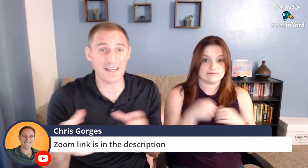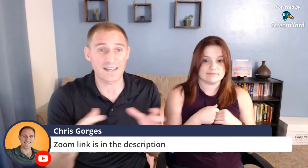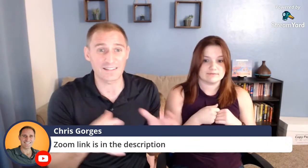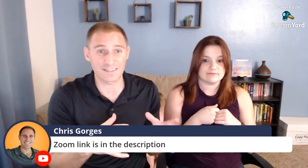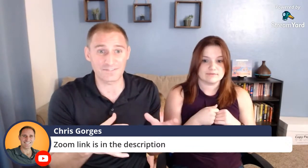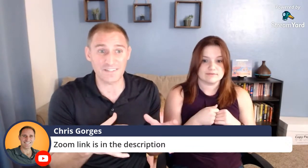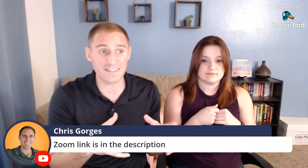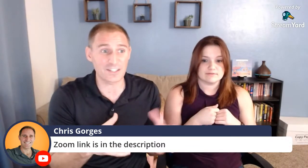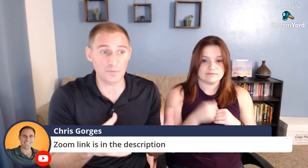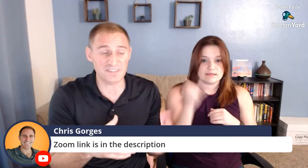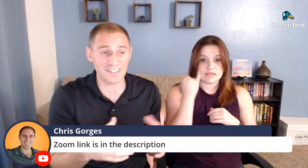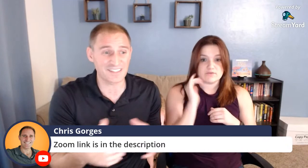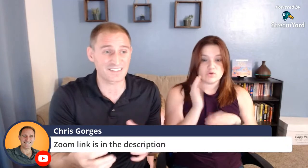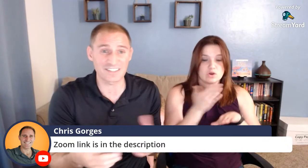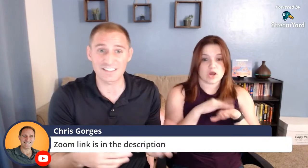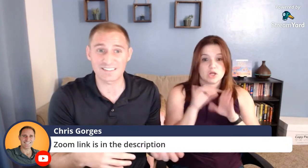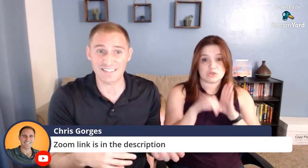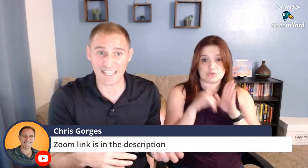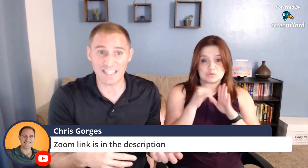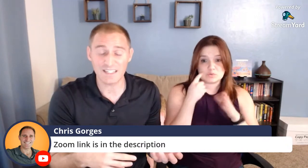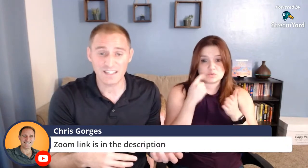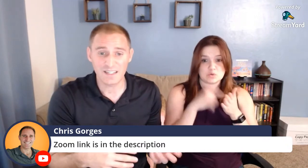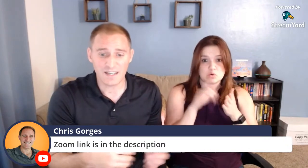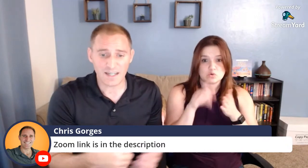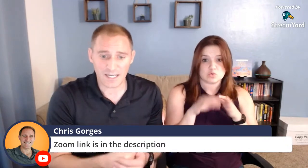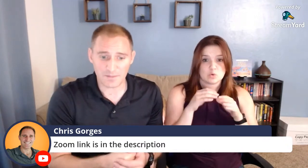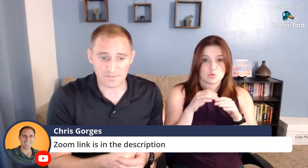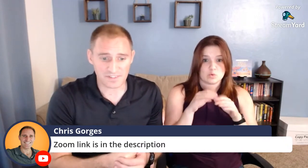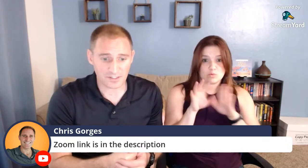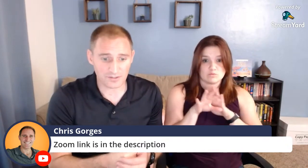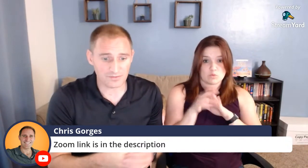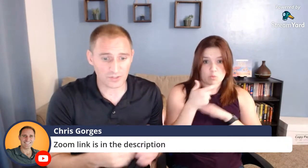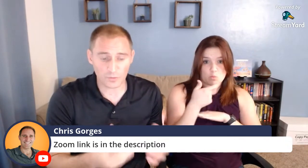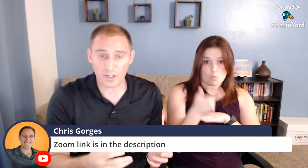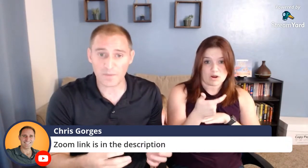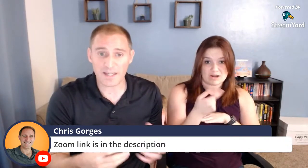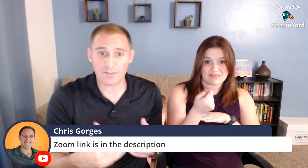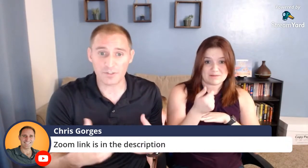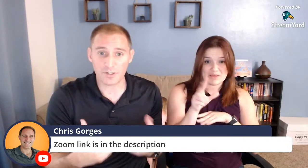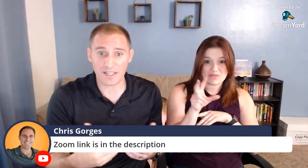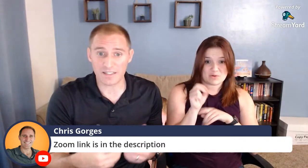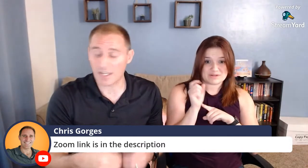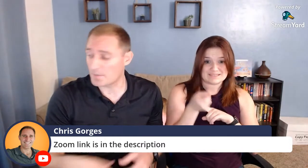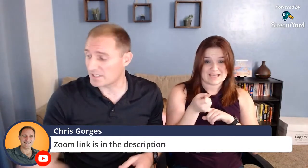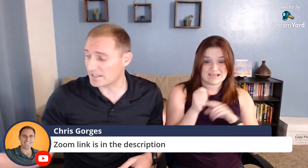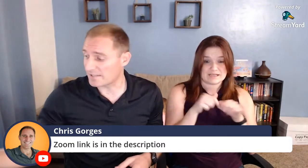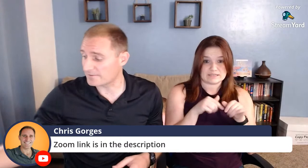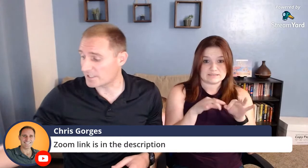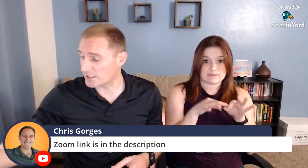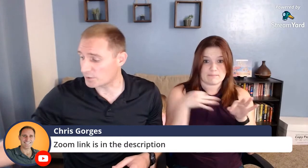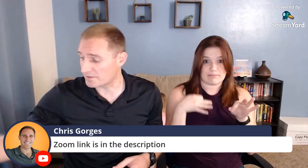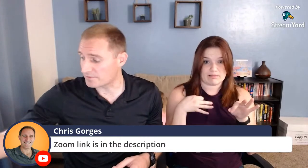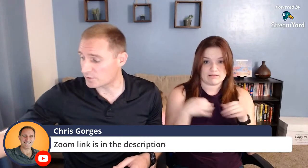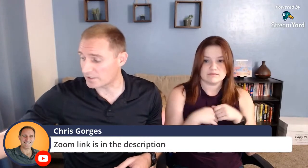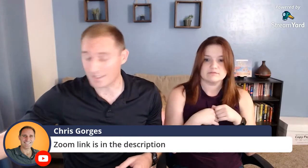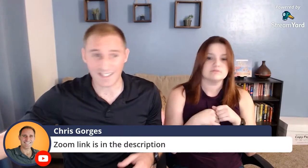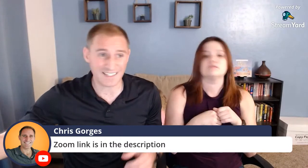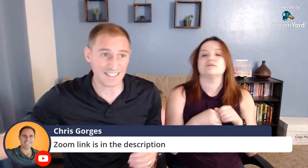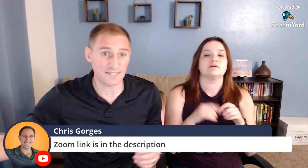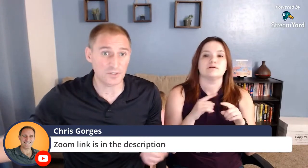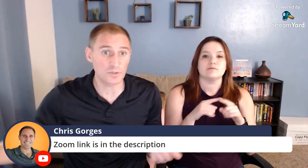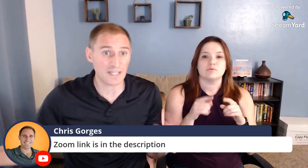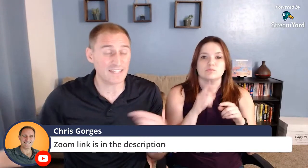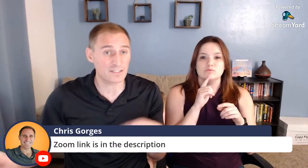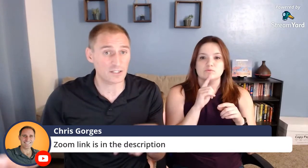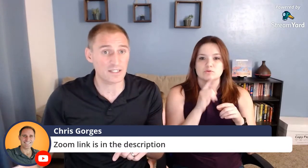will, the feed that you'll be seeing is a little delayed. So don't worry about it. We'll go ahead and accommodate that going forward. And